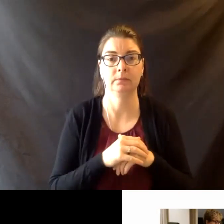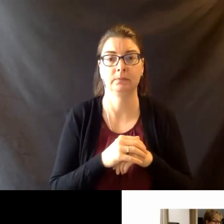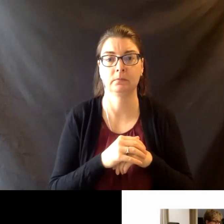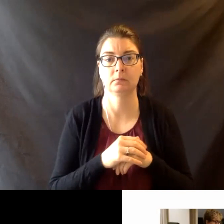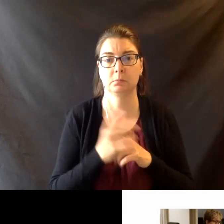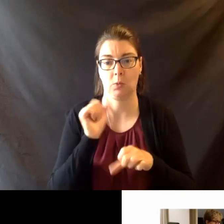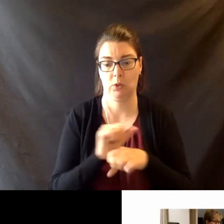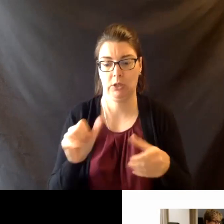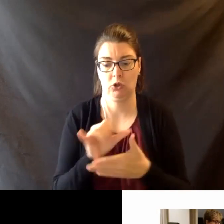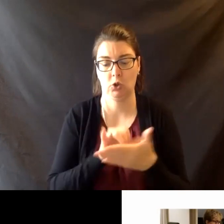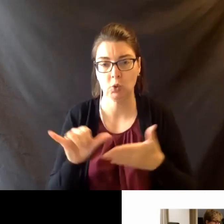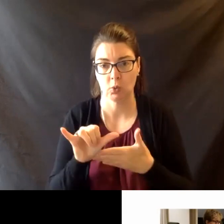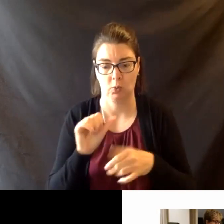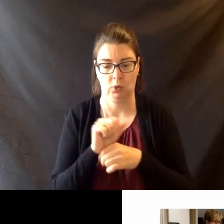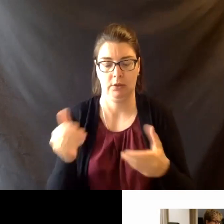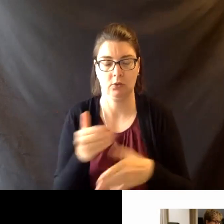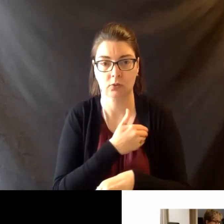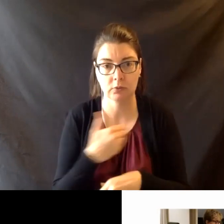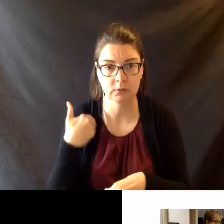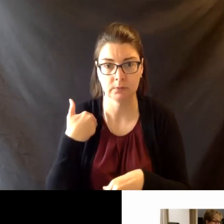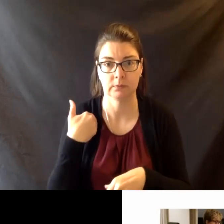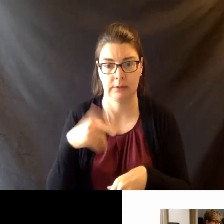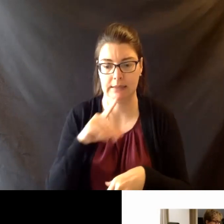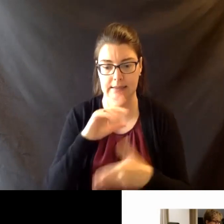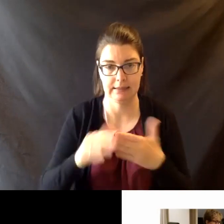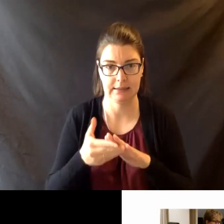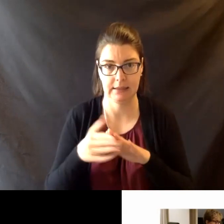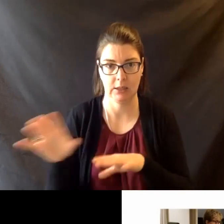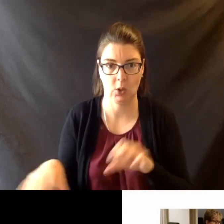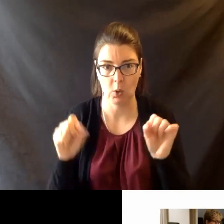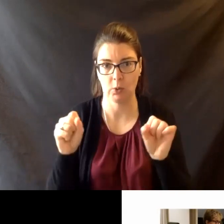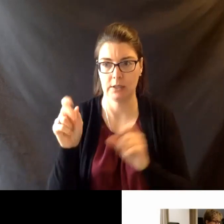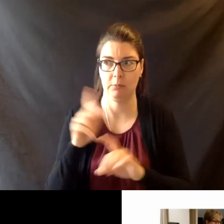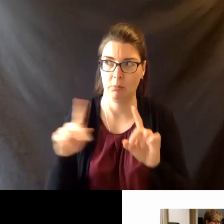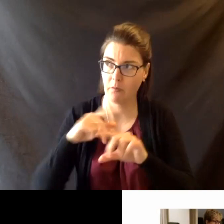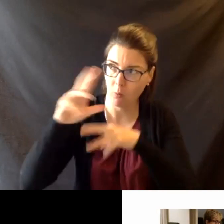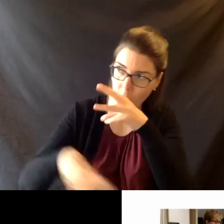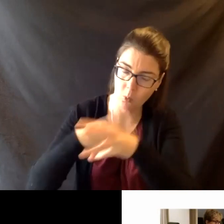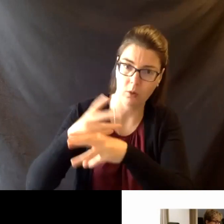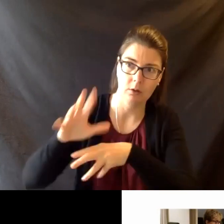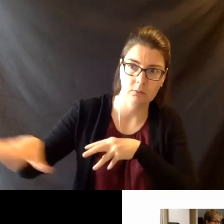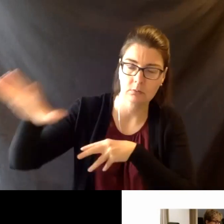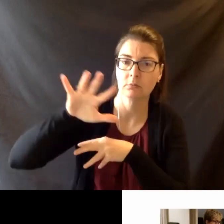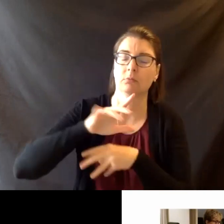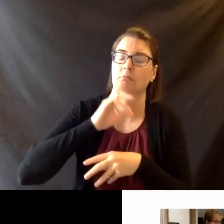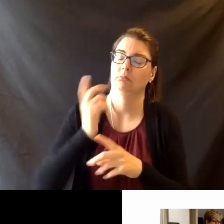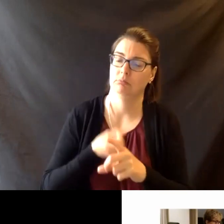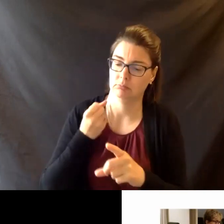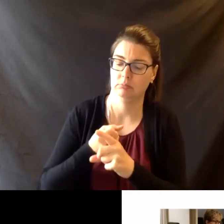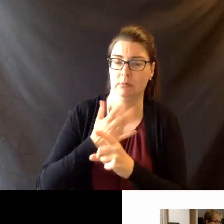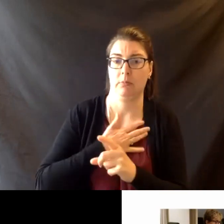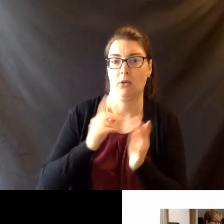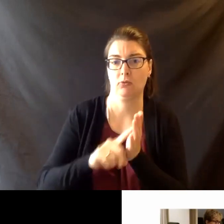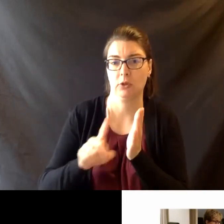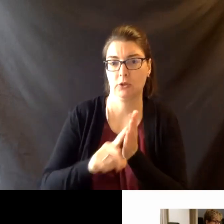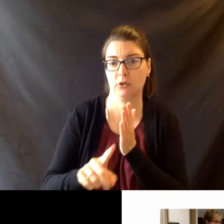Working at York and in Toronto, which is a city hosting diasporas from all over the world, this has profoundly shaped my research. And as